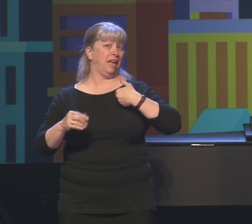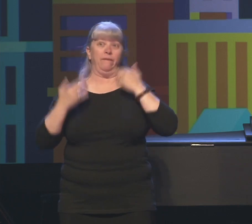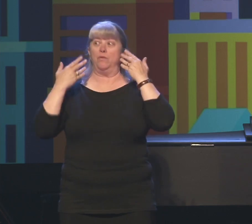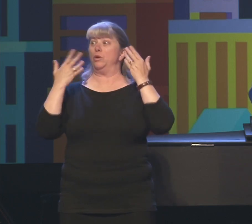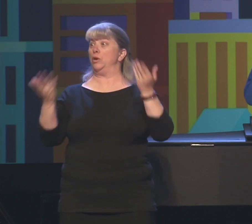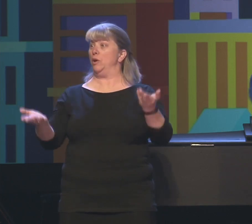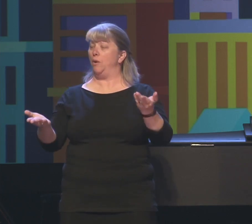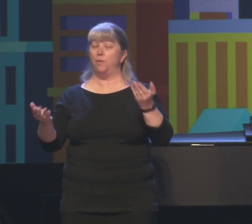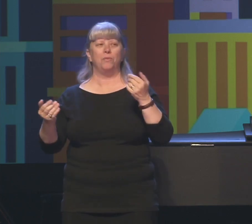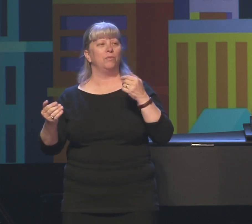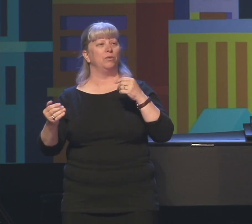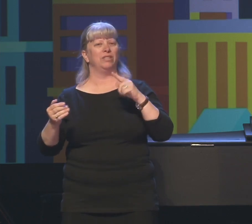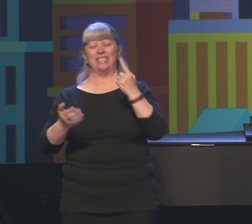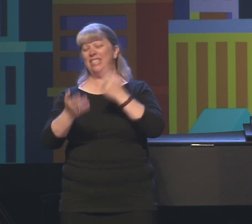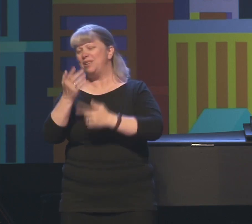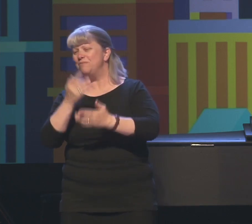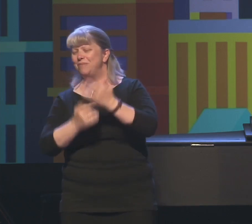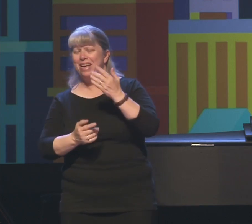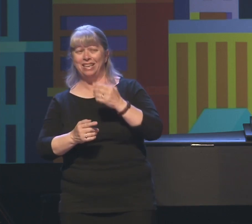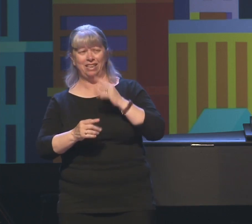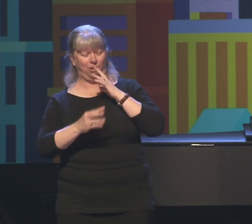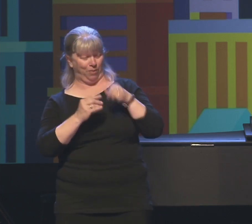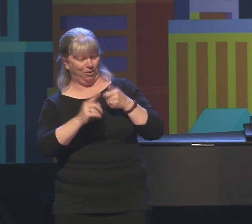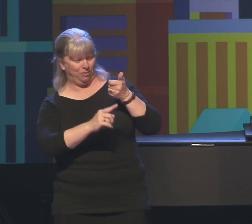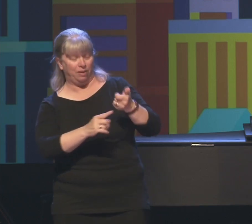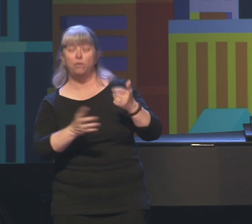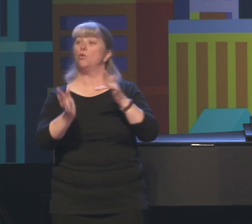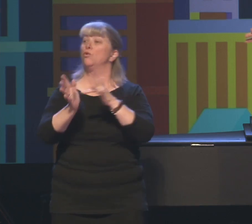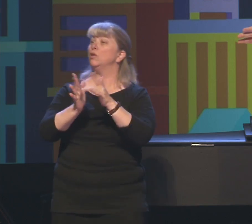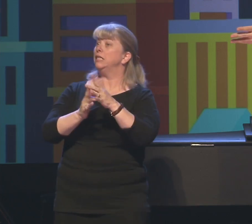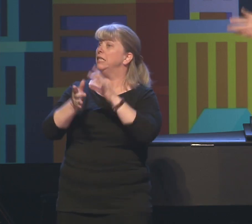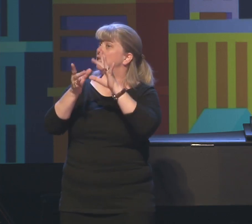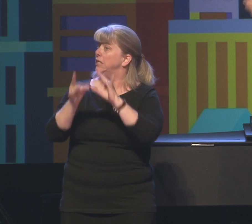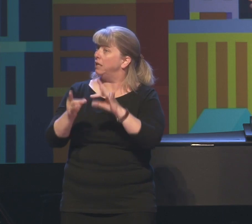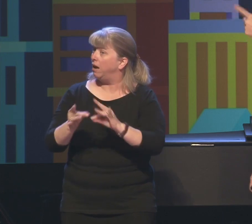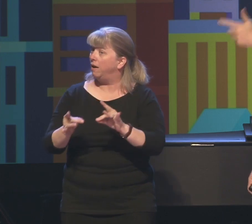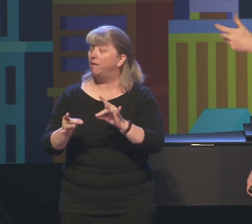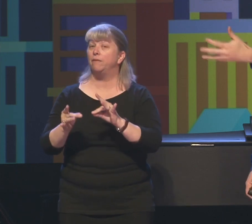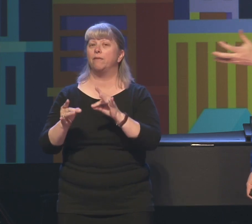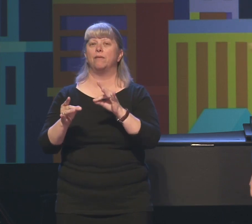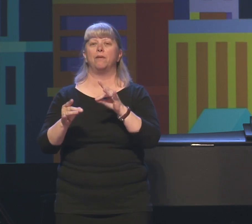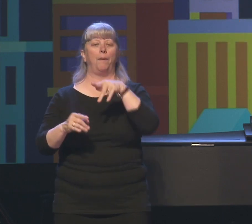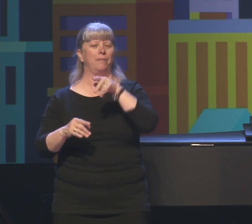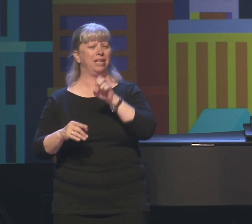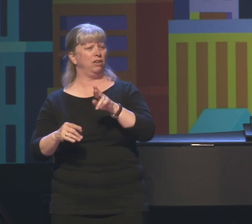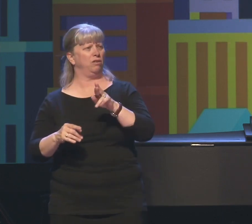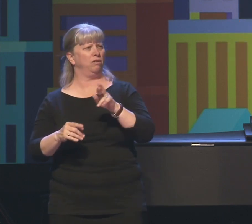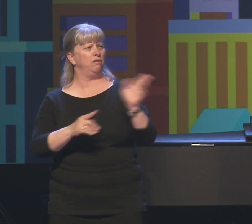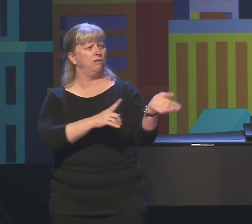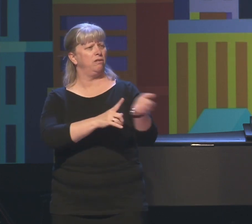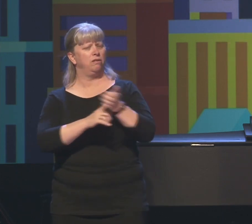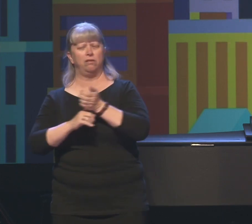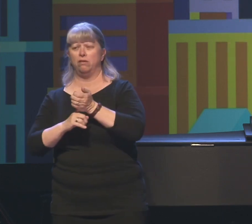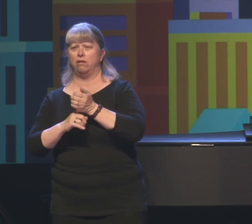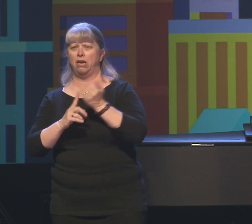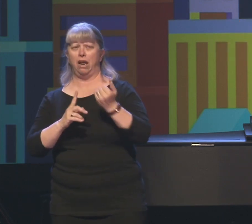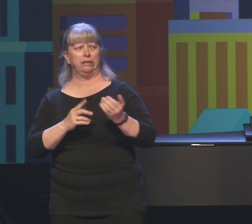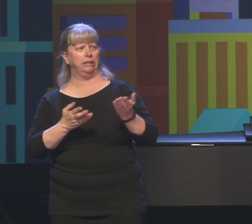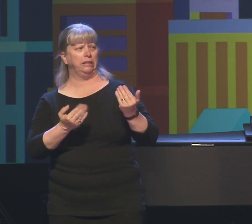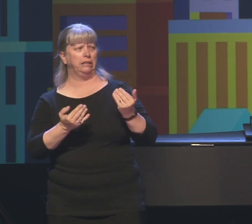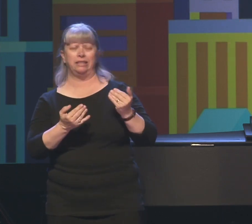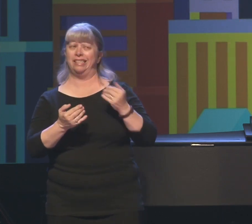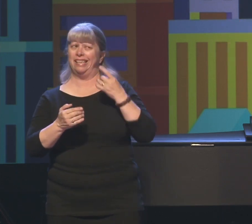know. There's some debate about that. But so Jesus is talking, and Peter pulls Jesus aside now,